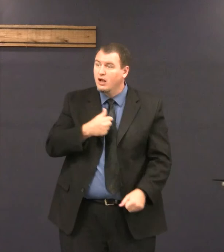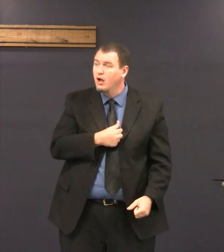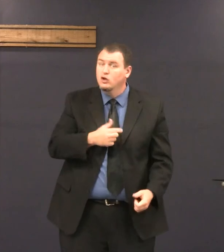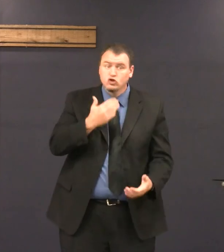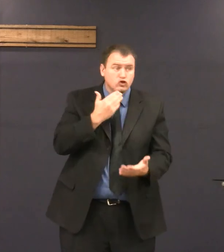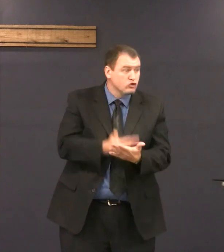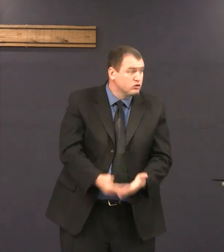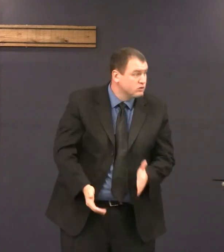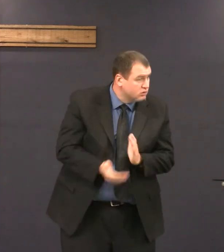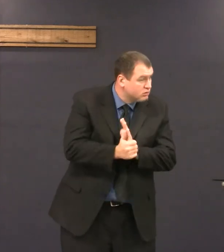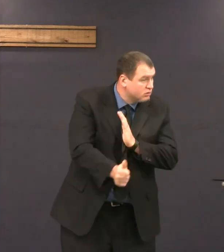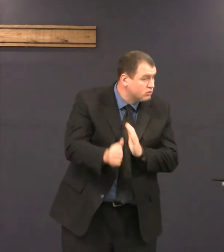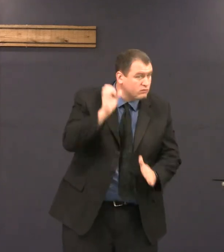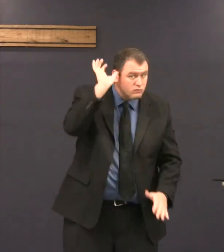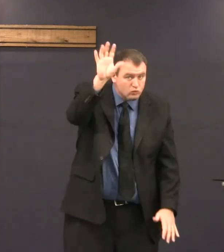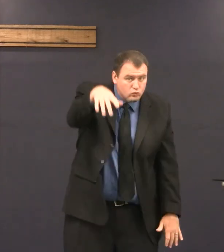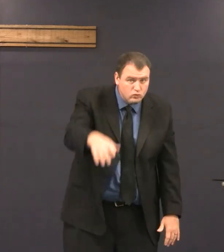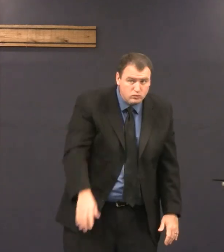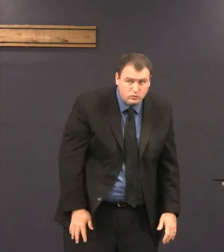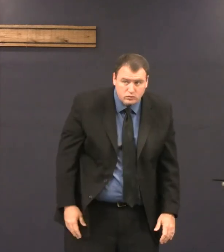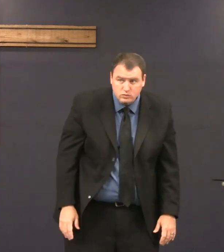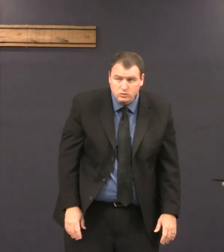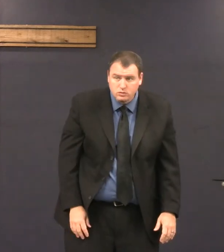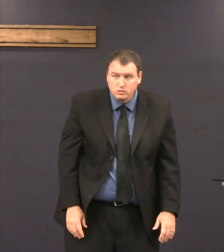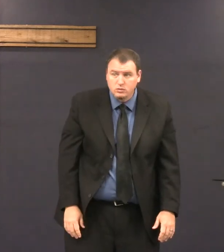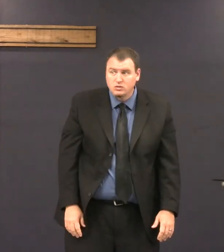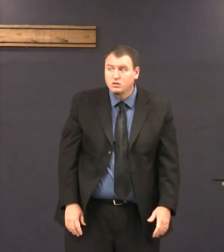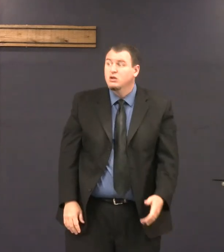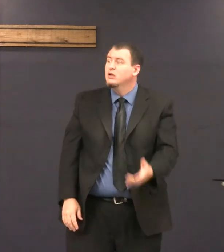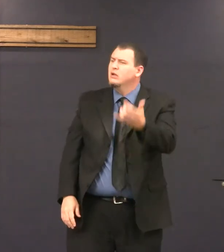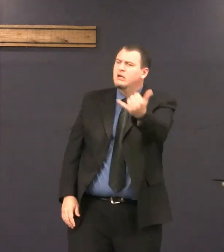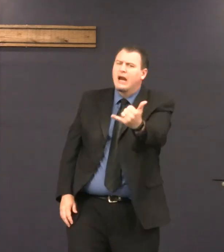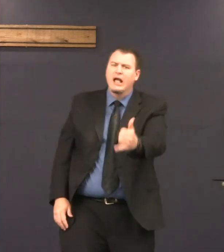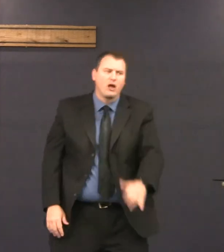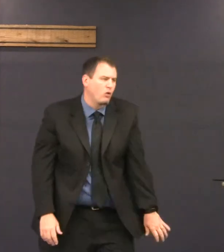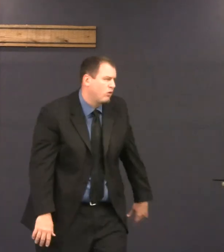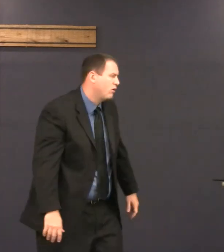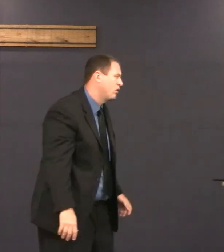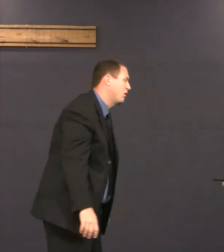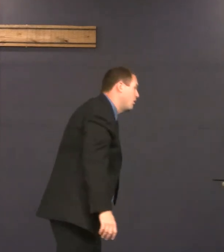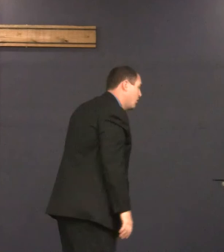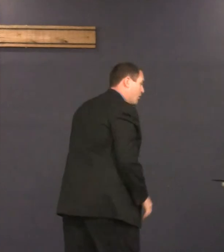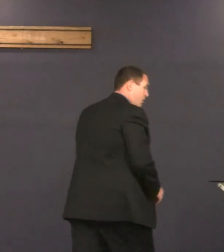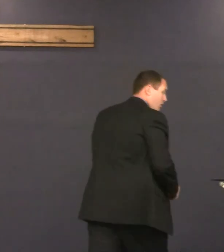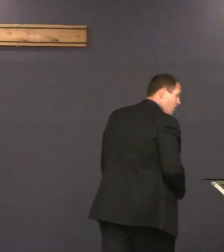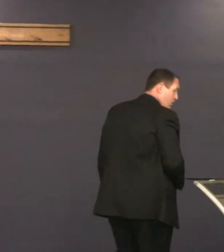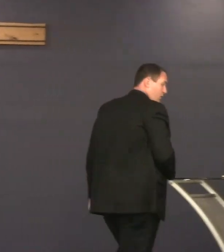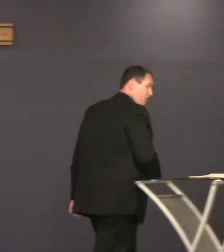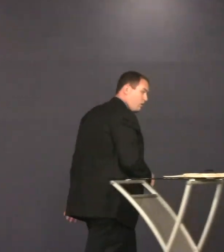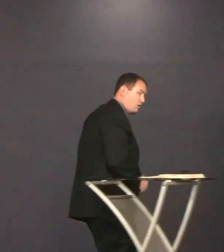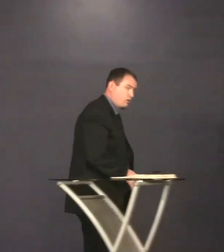He wanted to make us good. He wanted us to get good at it. Now,